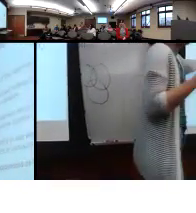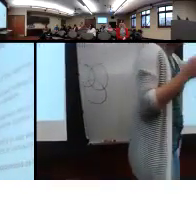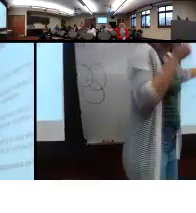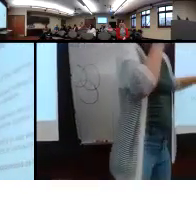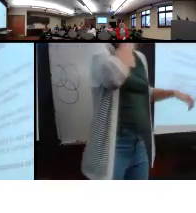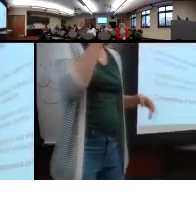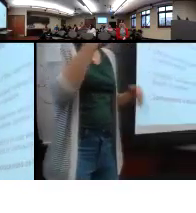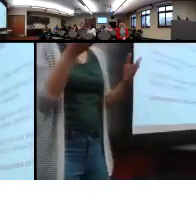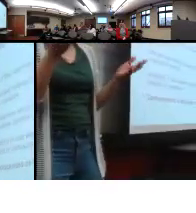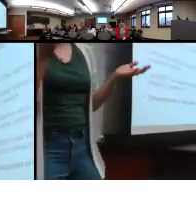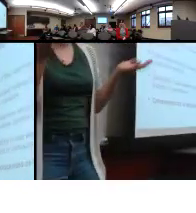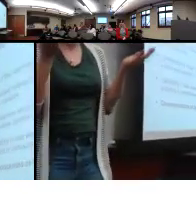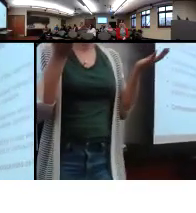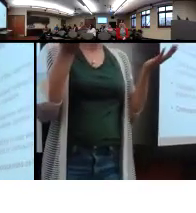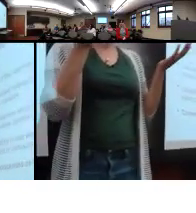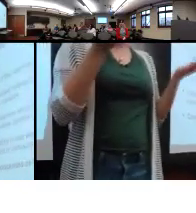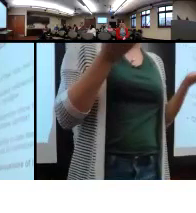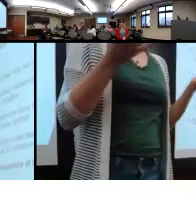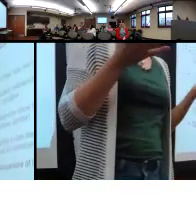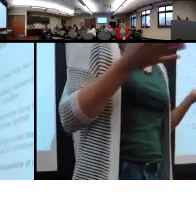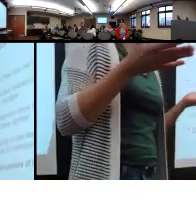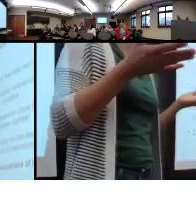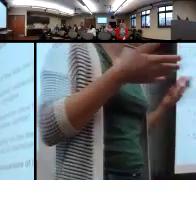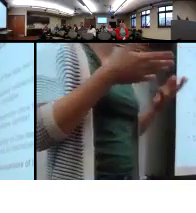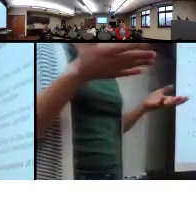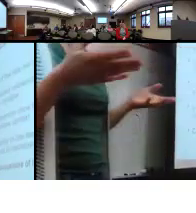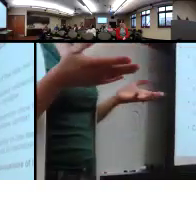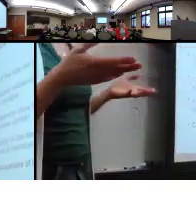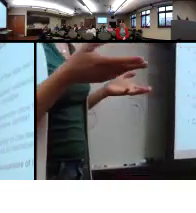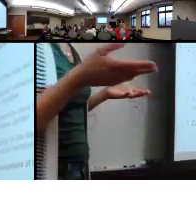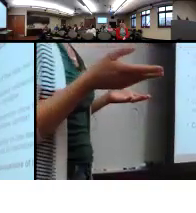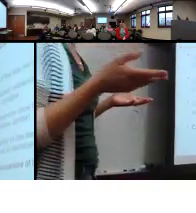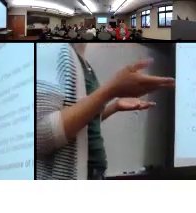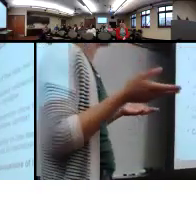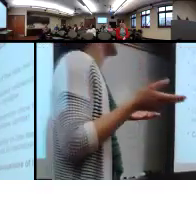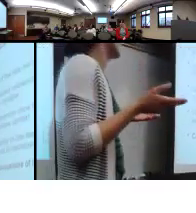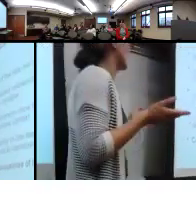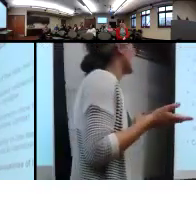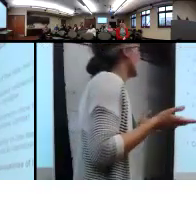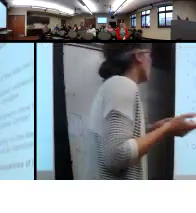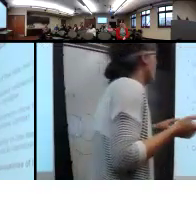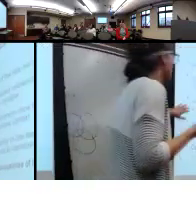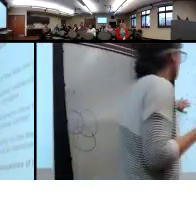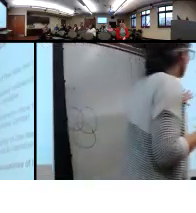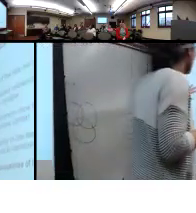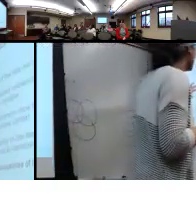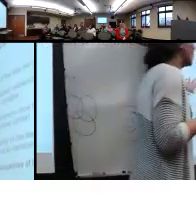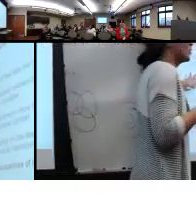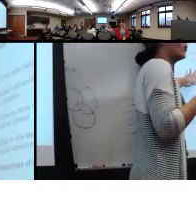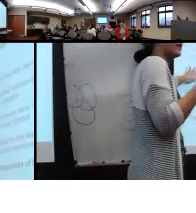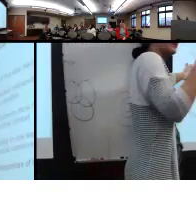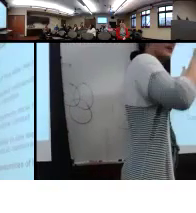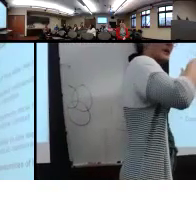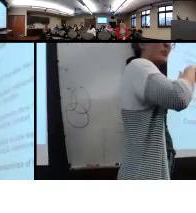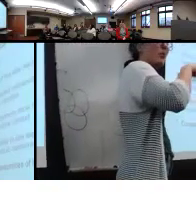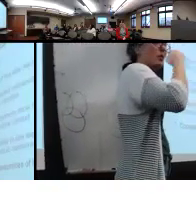course, as I mentioned, the spatial marking. It is really not used to any degree that's comparable with what the native signers do in these, even though we